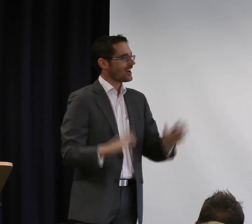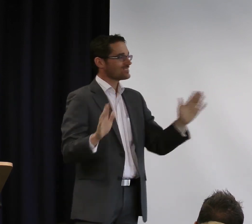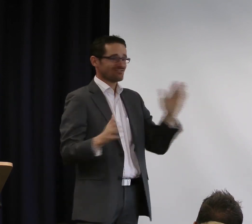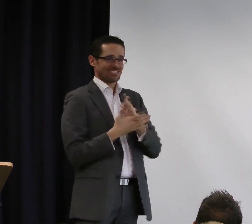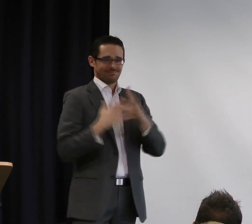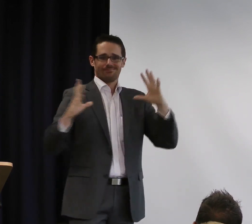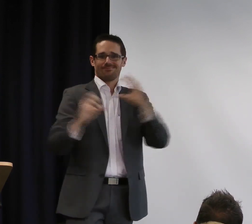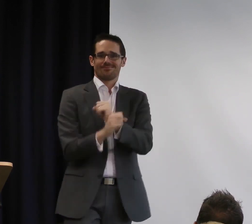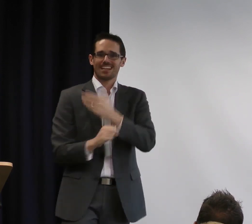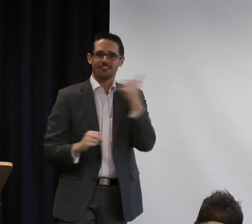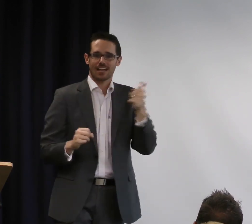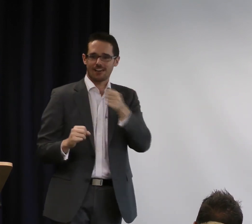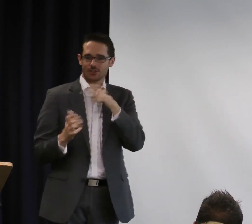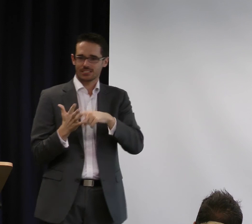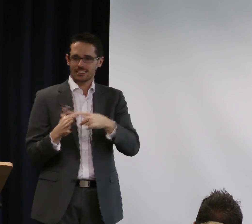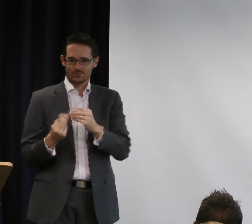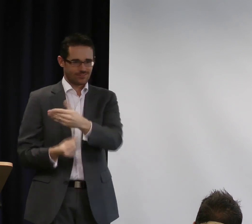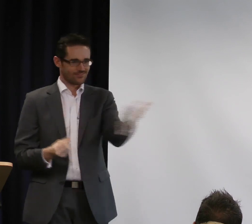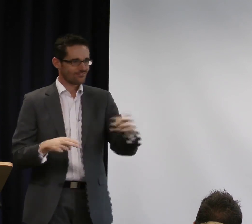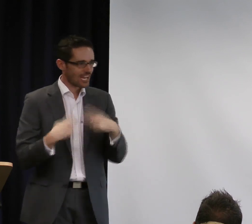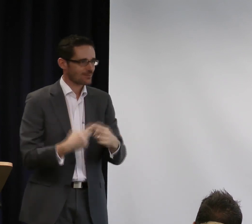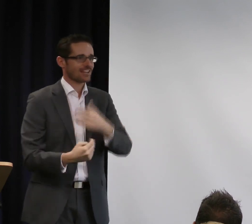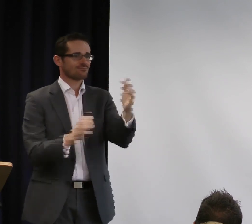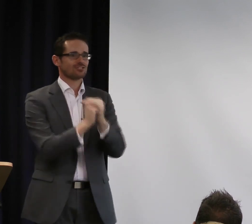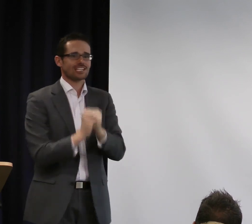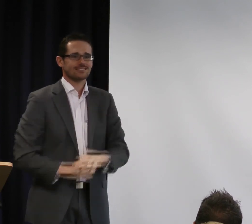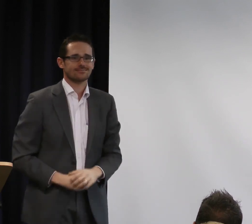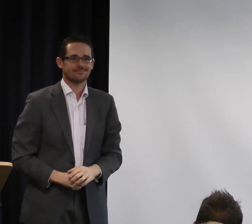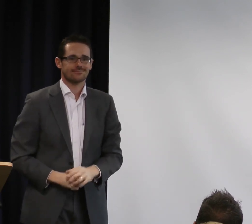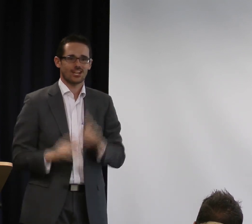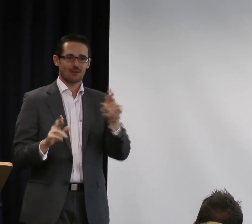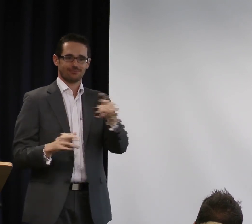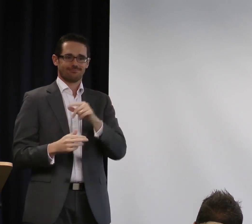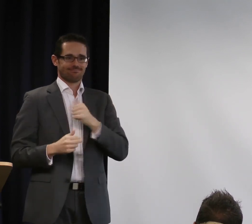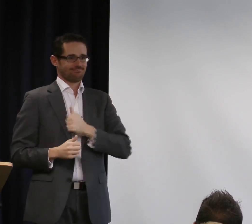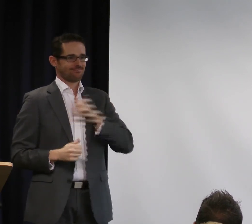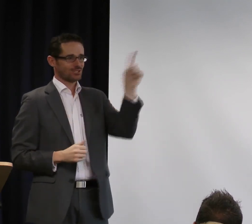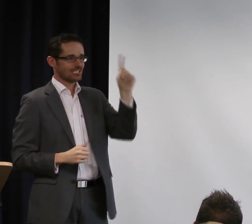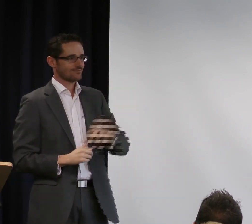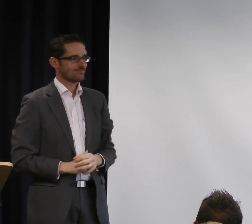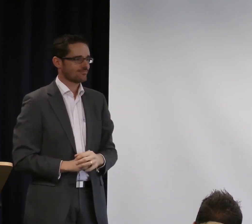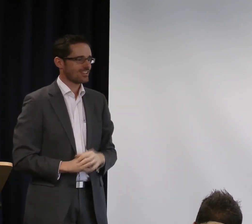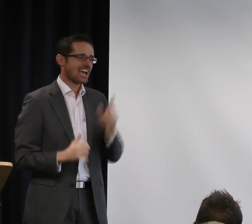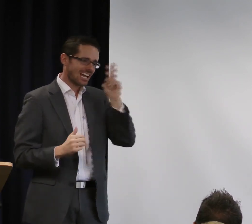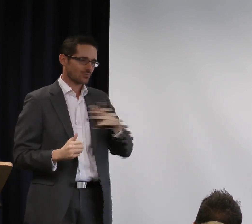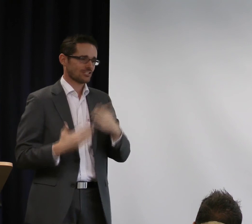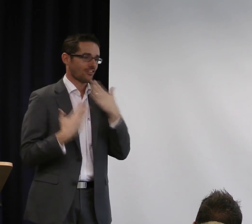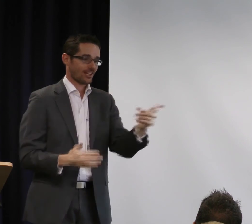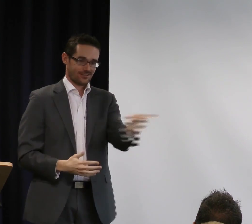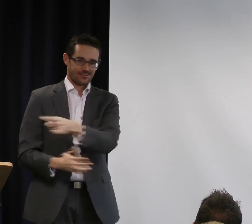or a political issue would come up, what would John think? What would John say? I'm really happy that you're here today with the Lovett family and